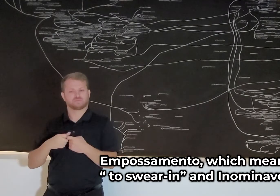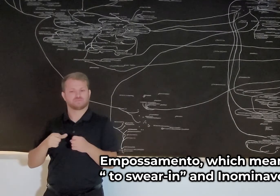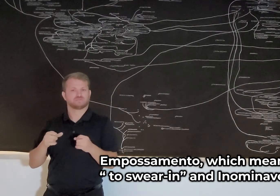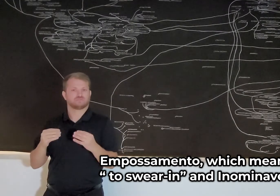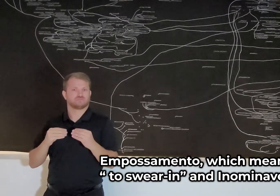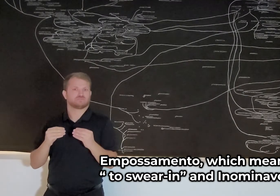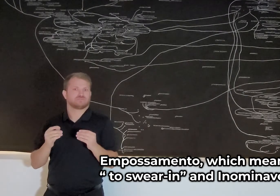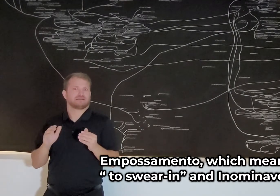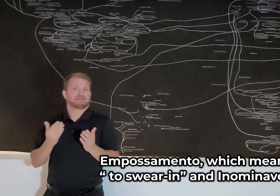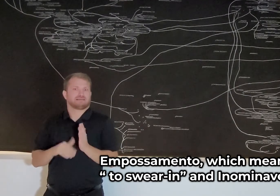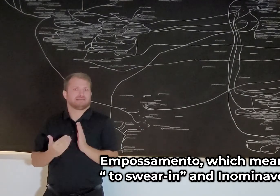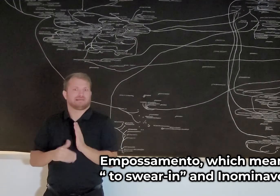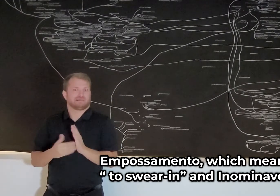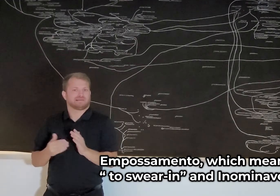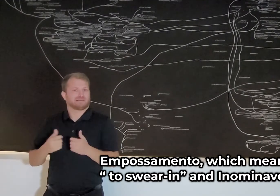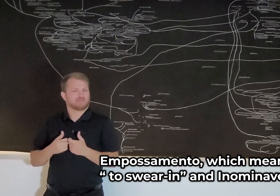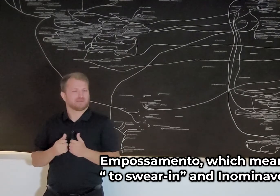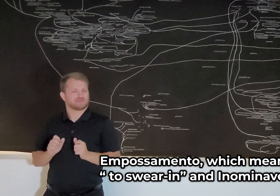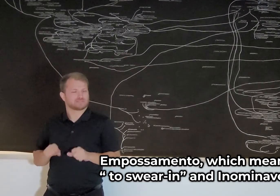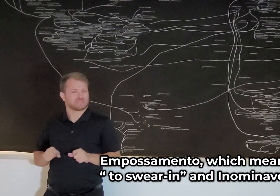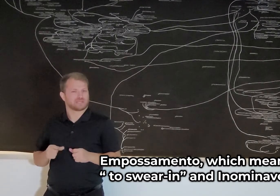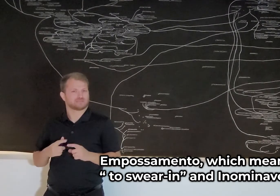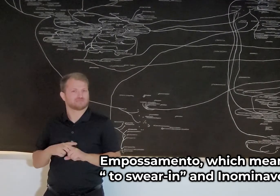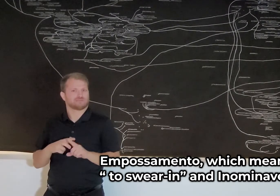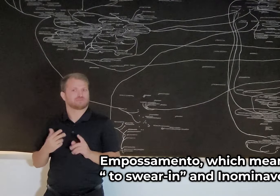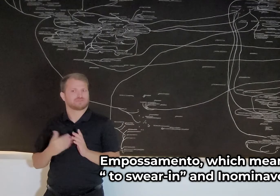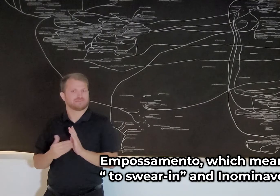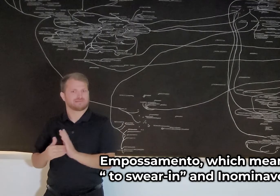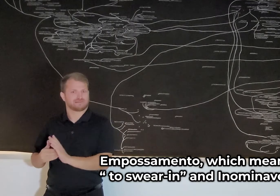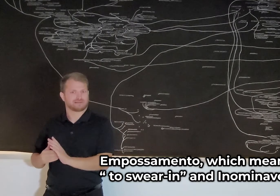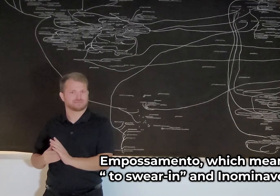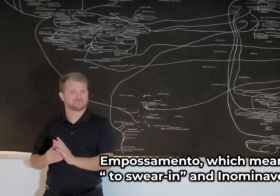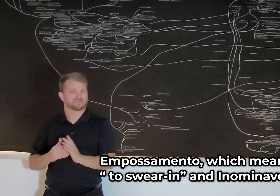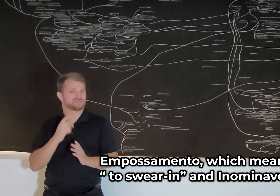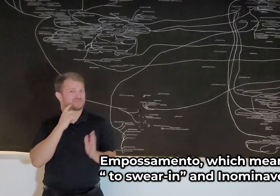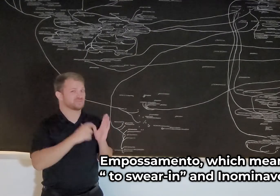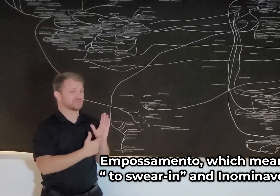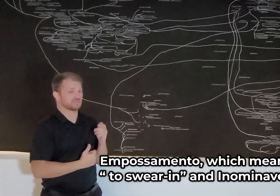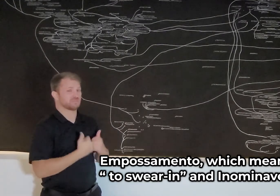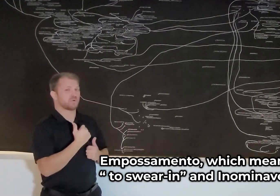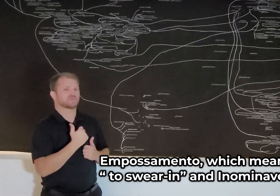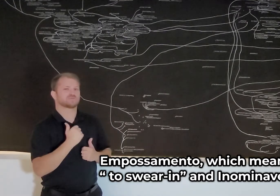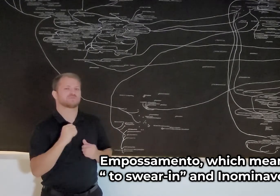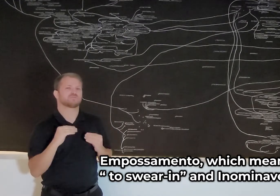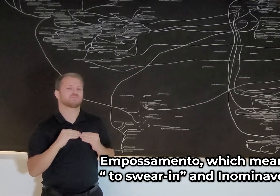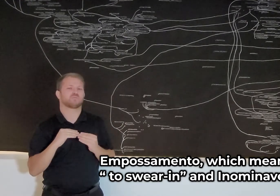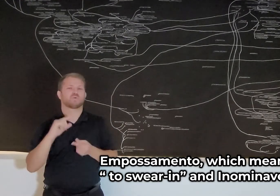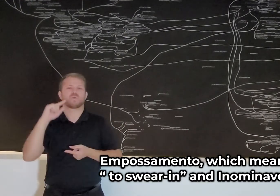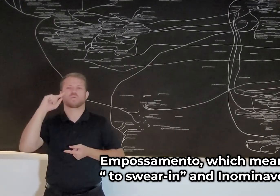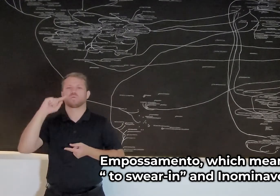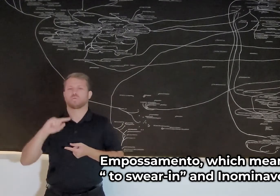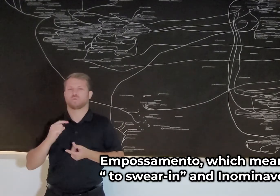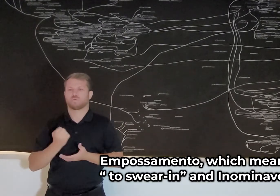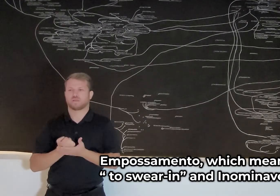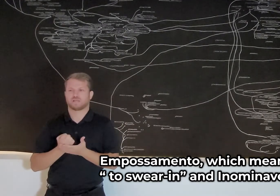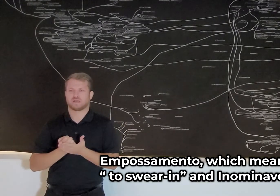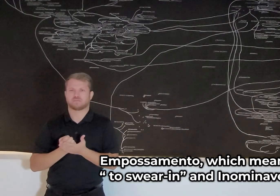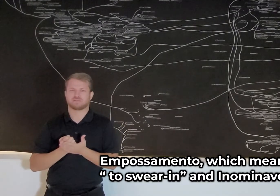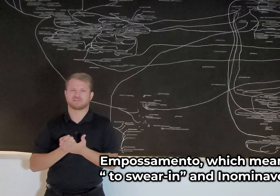you look closely at the lines drawn, cobalt is primarily mined in less economically stable countries in the